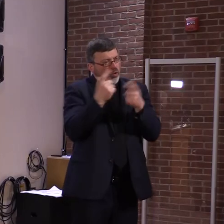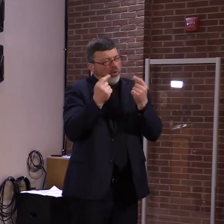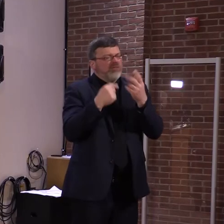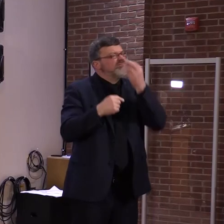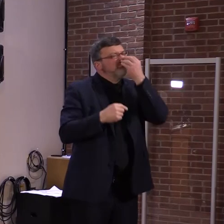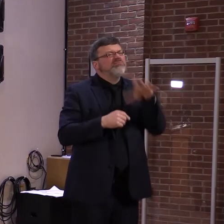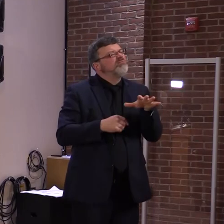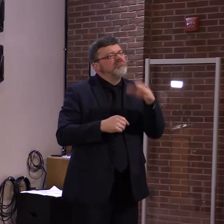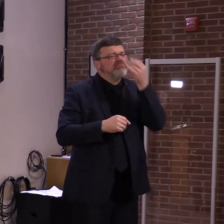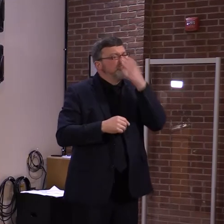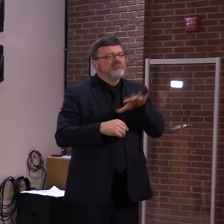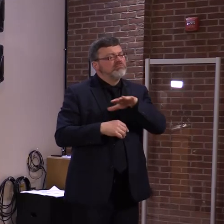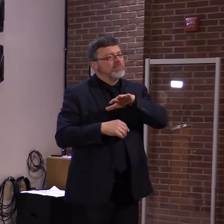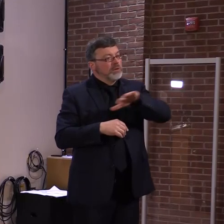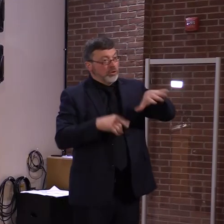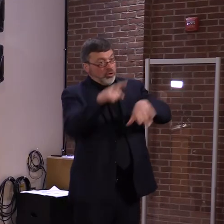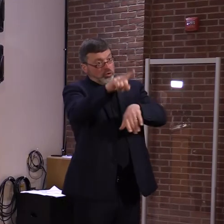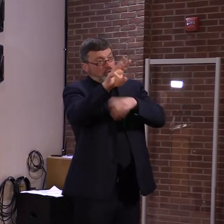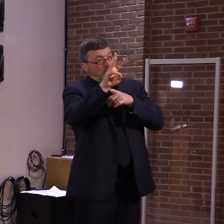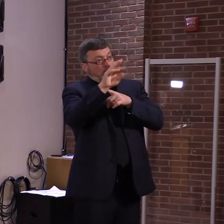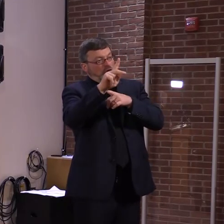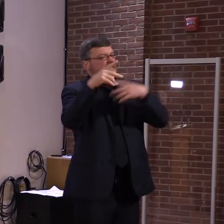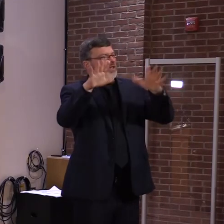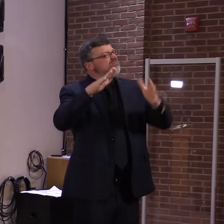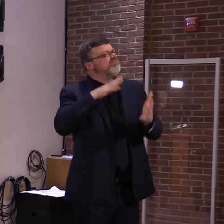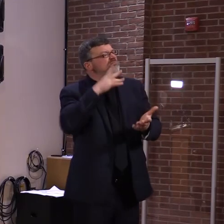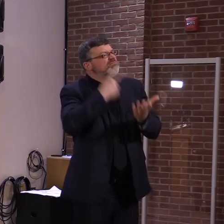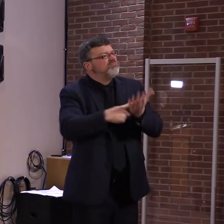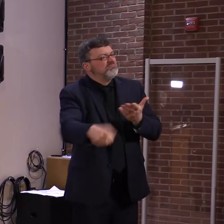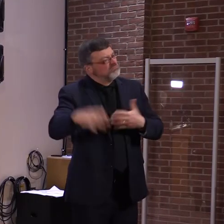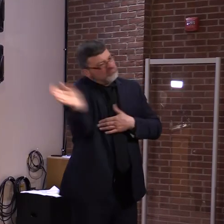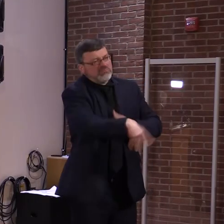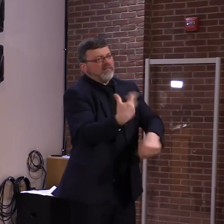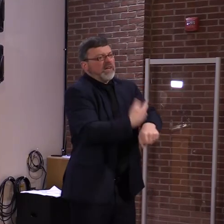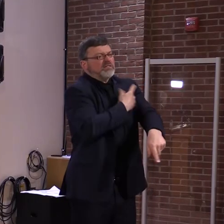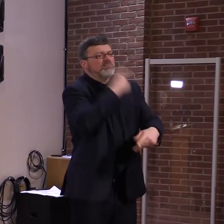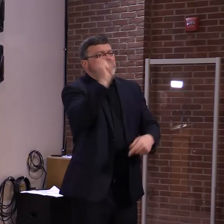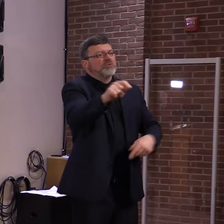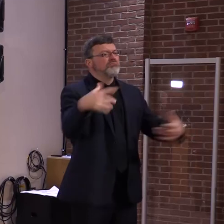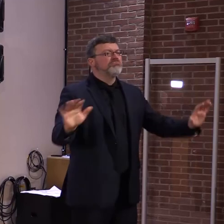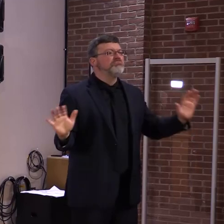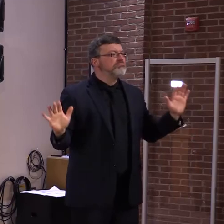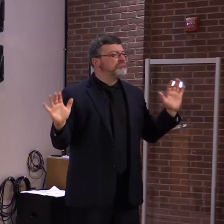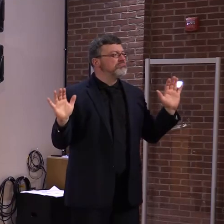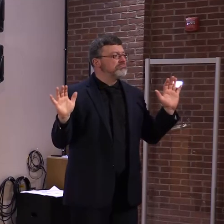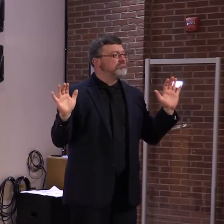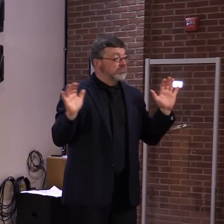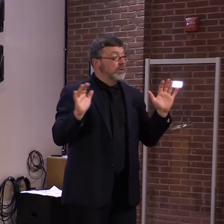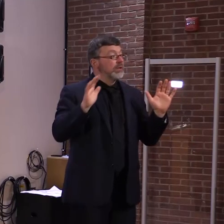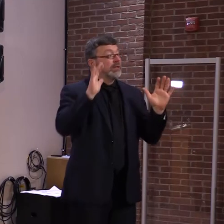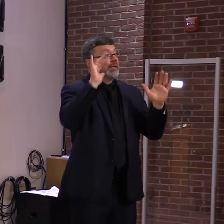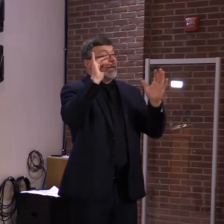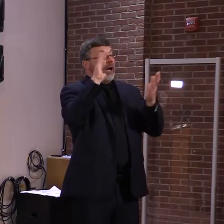about vaccination and expanding our vaccination program. So just stand by on that.